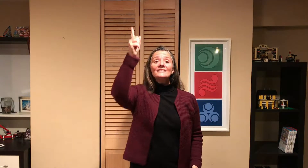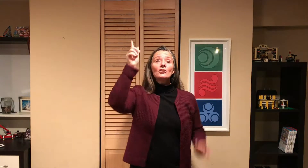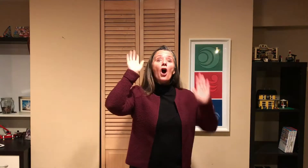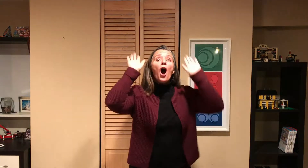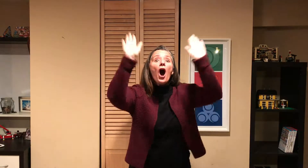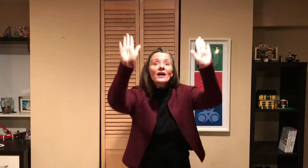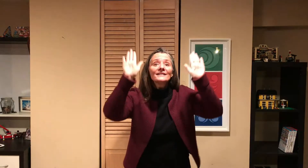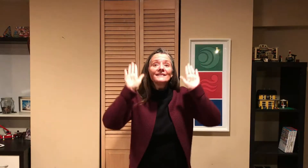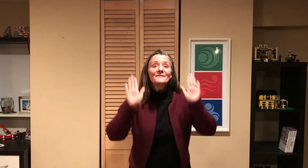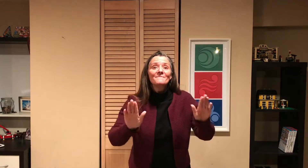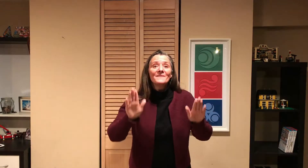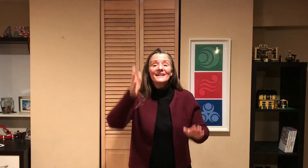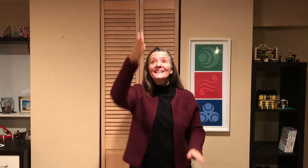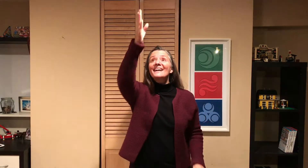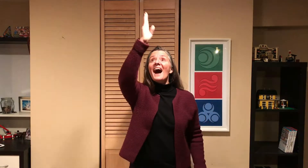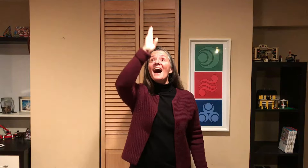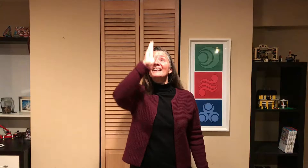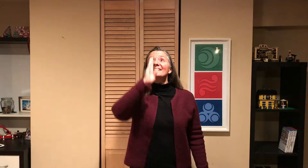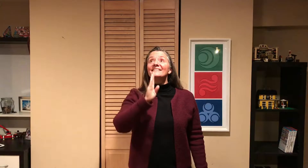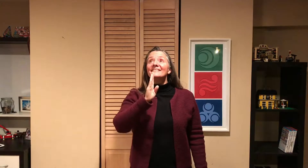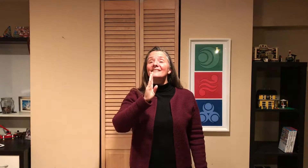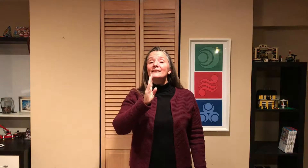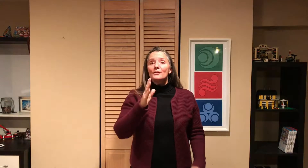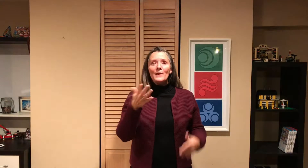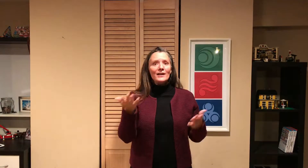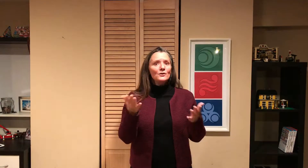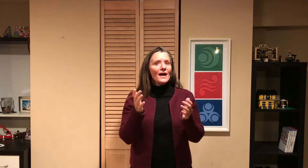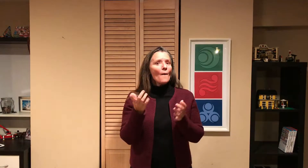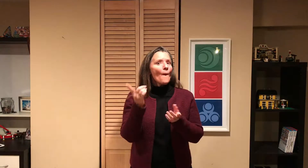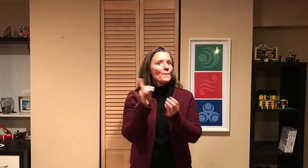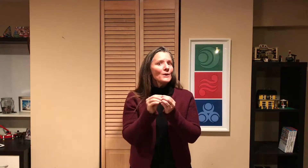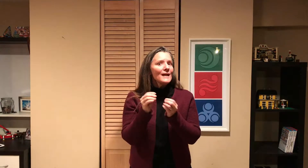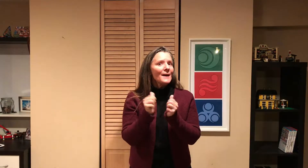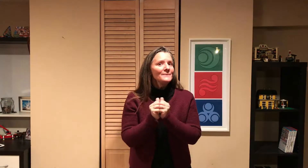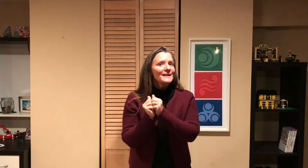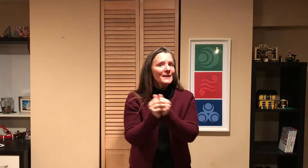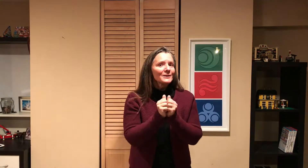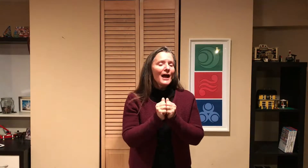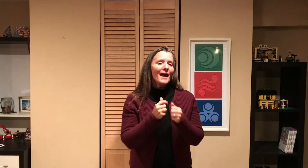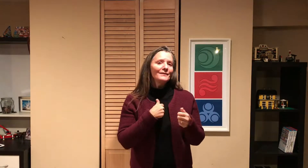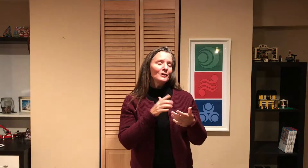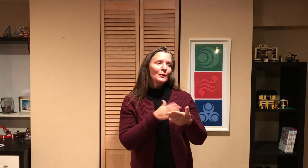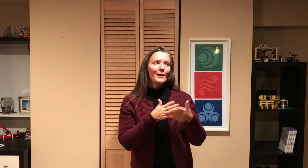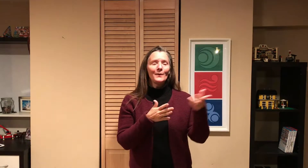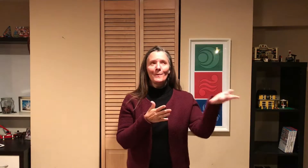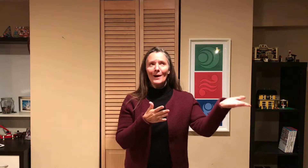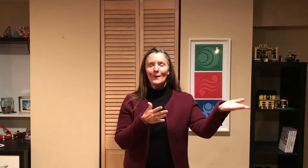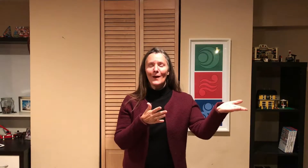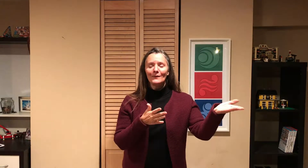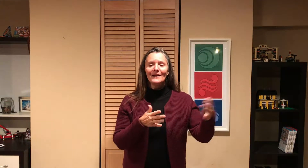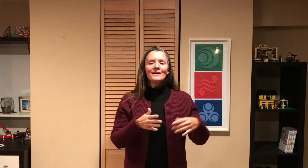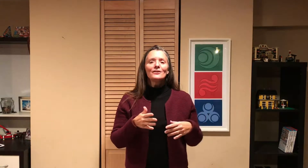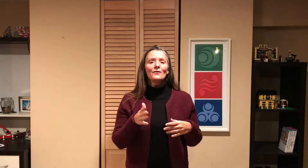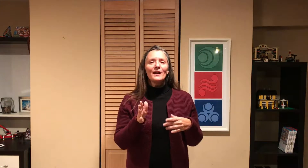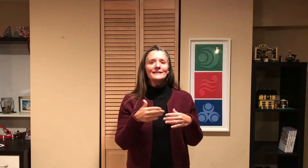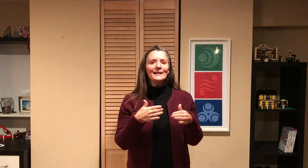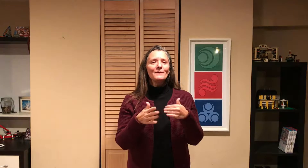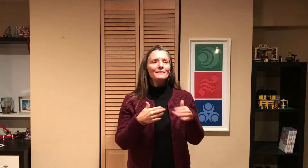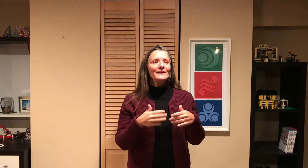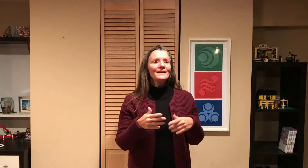an awesome God. So we can do that one more time together. I have a little choir in the background, so if you want to sing with me,